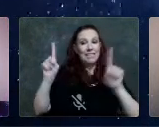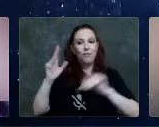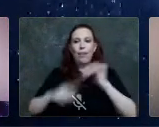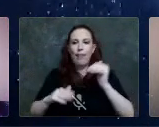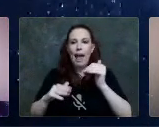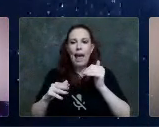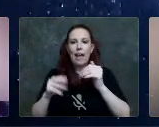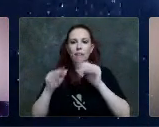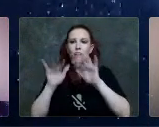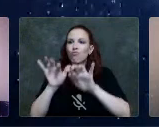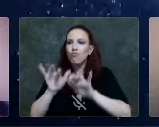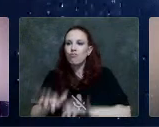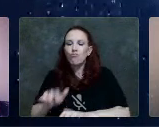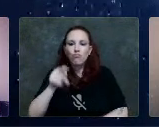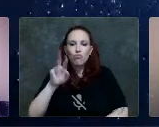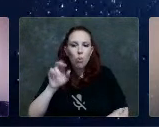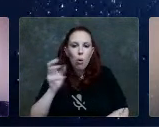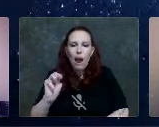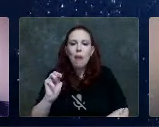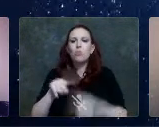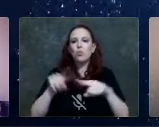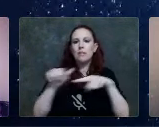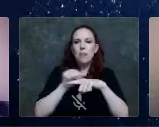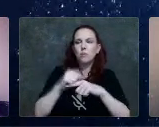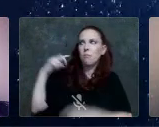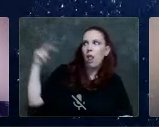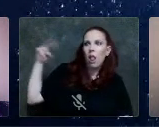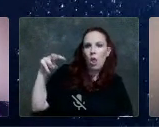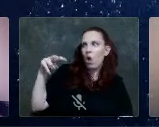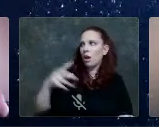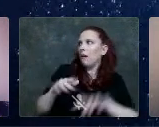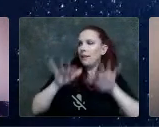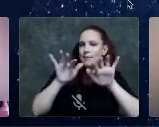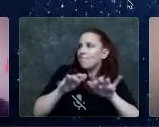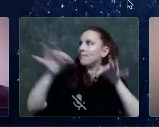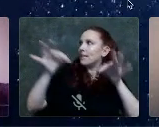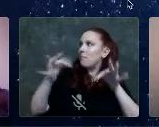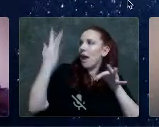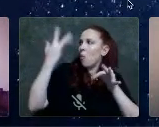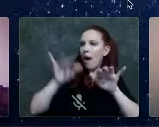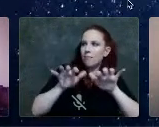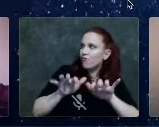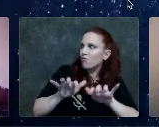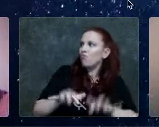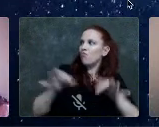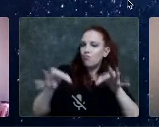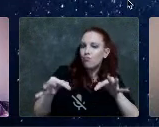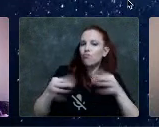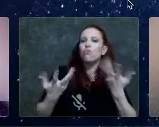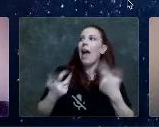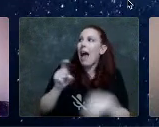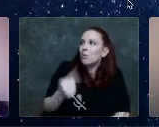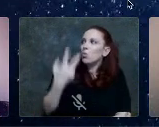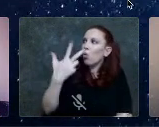right? Like, you need to practice with someone looking over your shoulder, where you have to like explain your approach before you write code. Like, you have to go through these 3 steps before you're